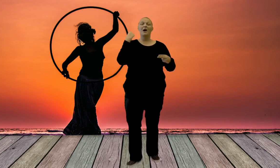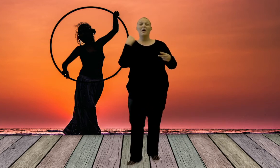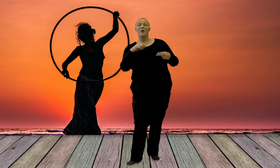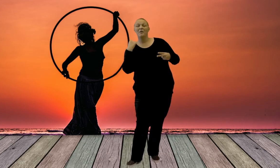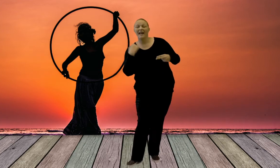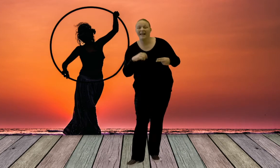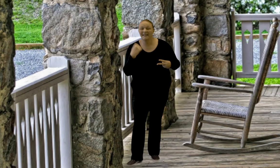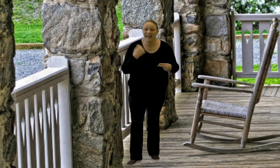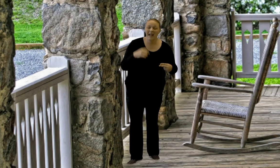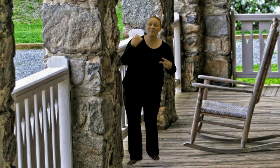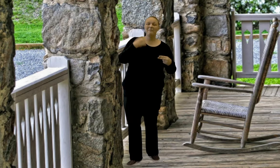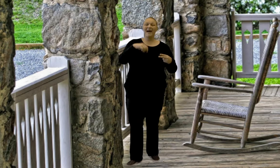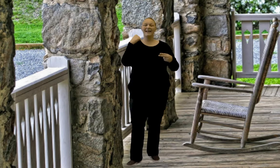Oh, my aunt came back